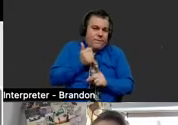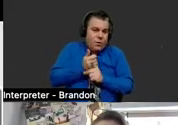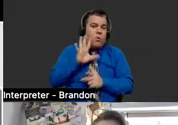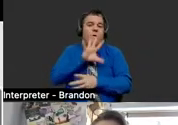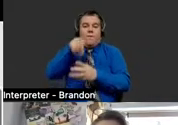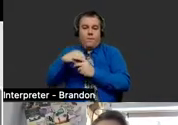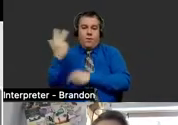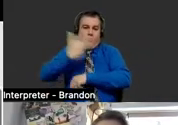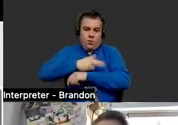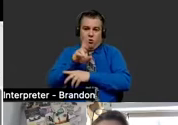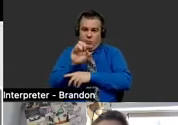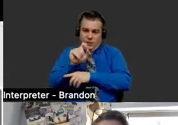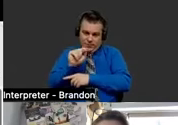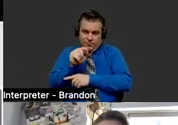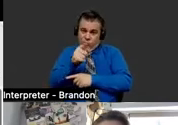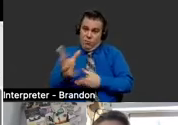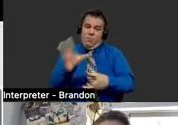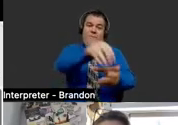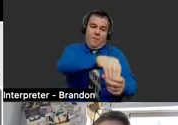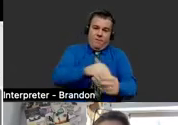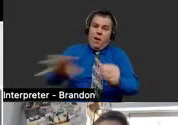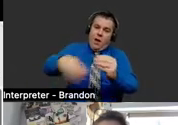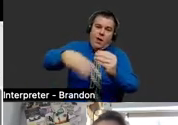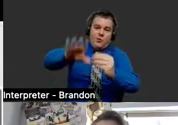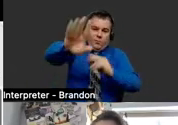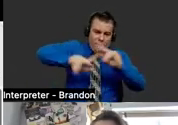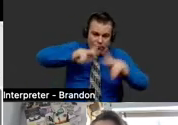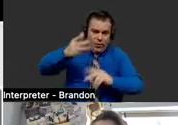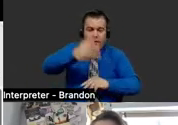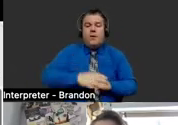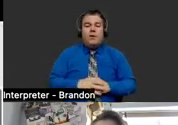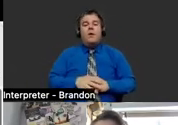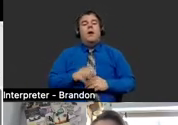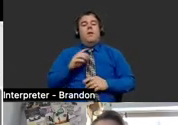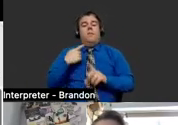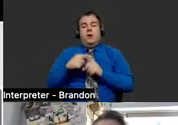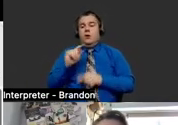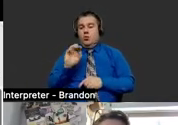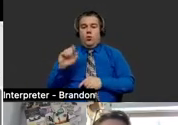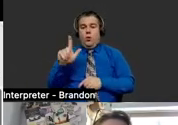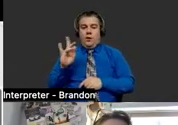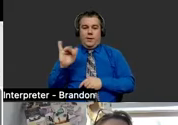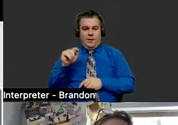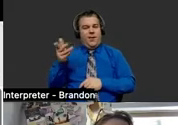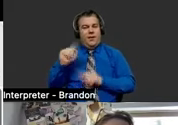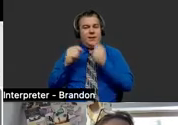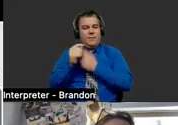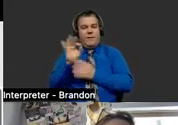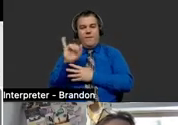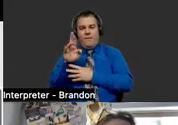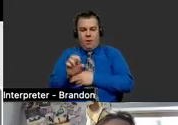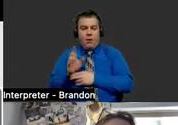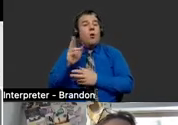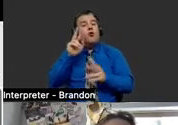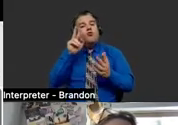3-day reset group. So you can get in there, add your people in there. And I posted the toolkit here in Team Fire. Go on that toolkit, start